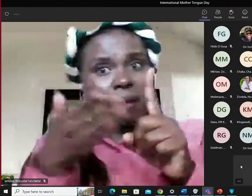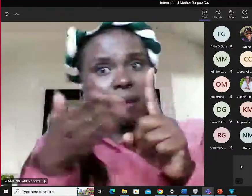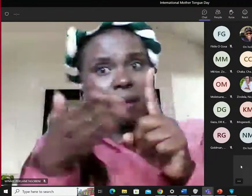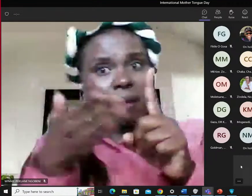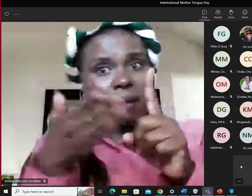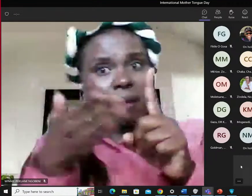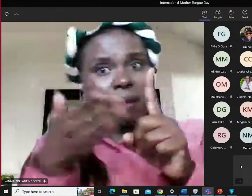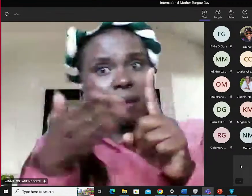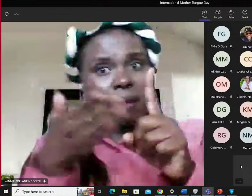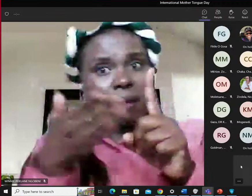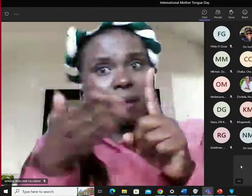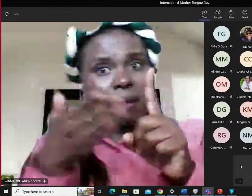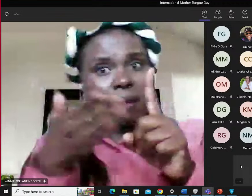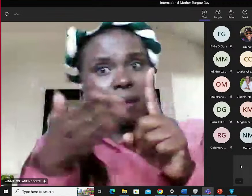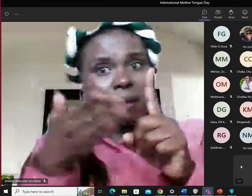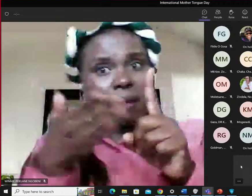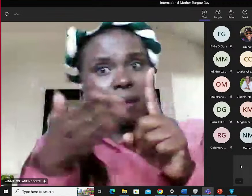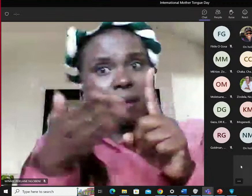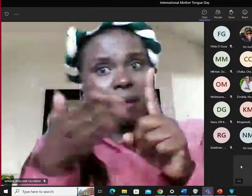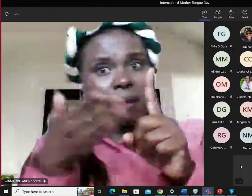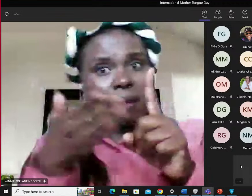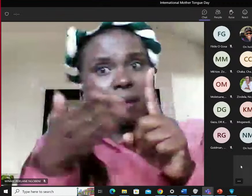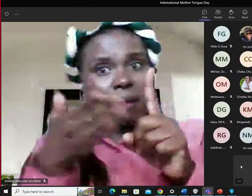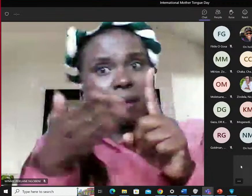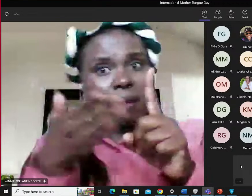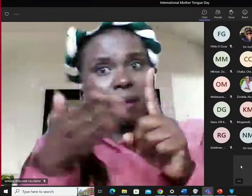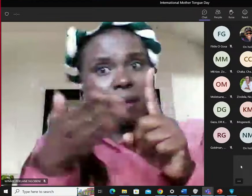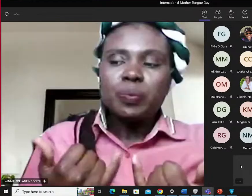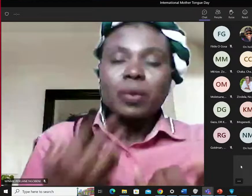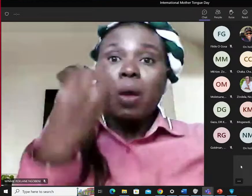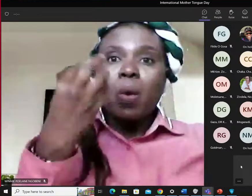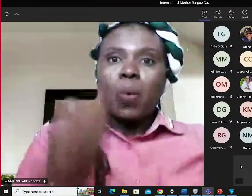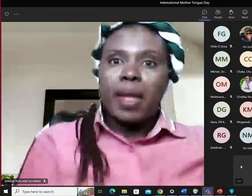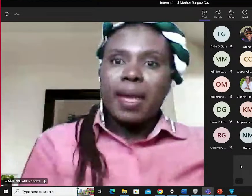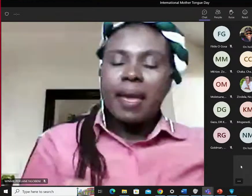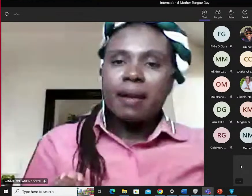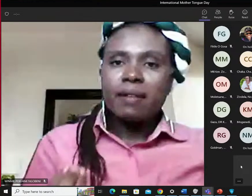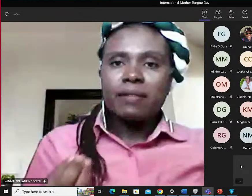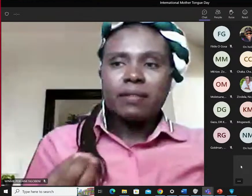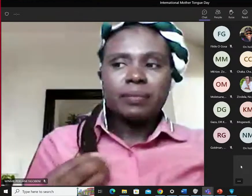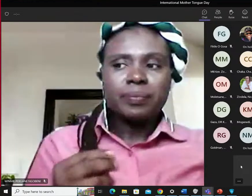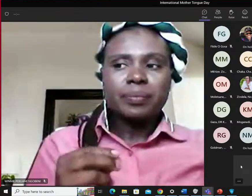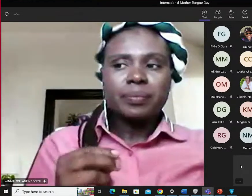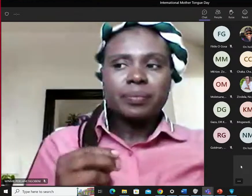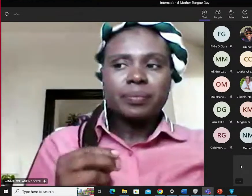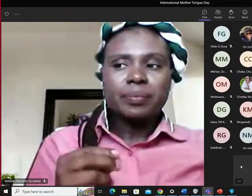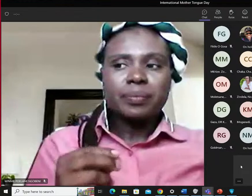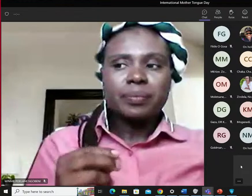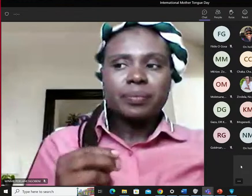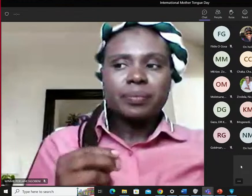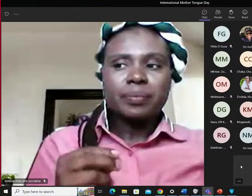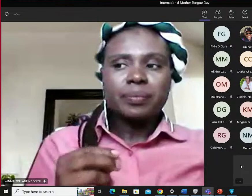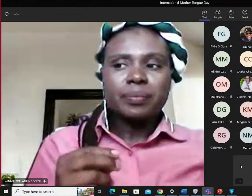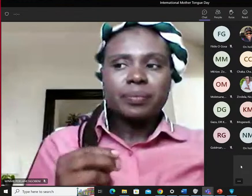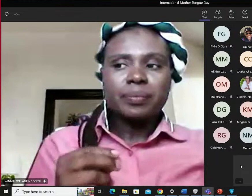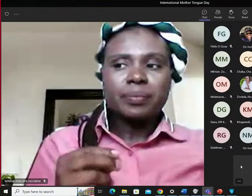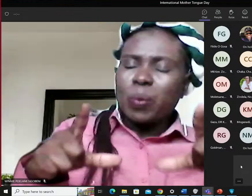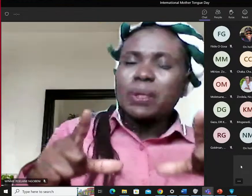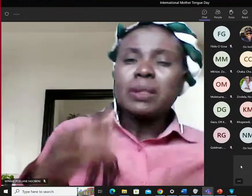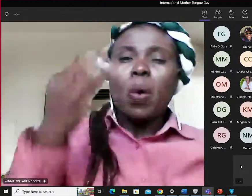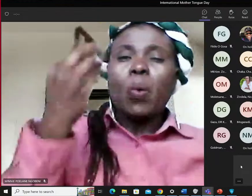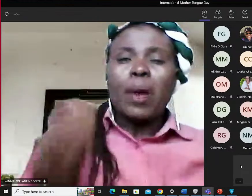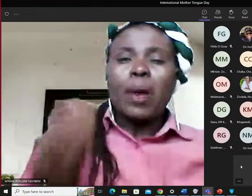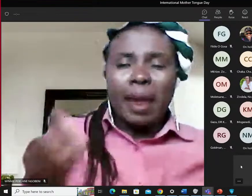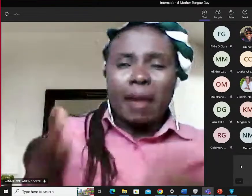Right? Then at UNISA, we have the Senate Language Committee. The Senate Language Committee is the body or the